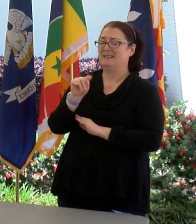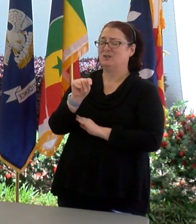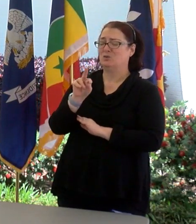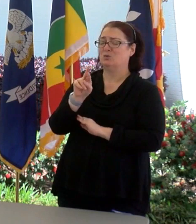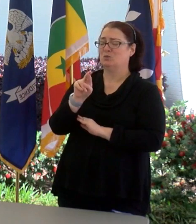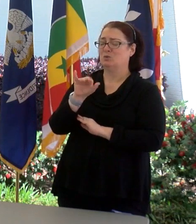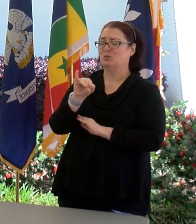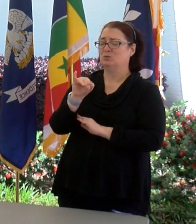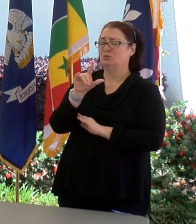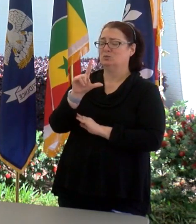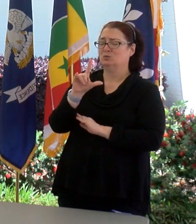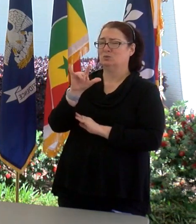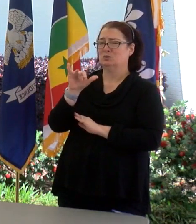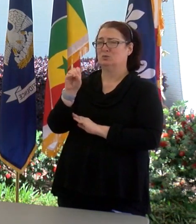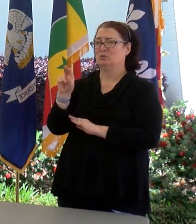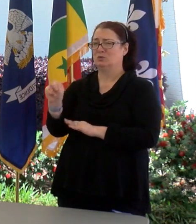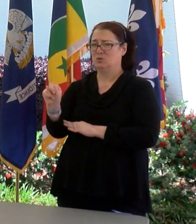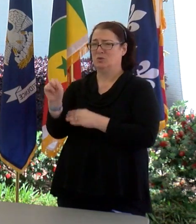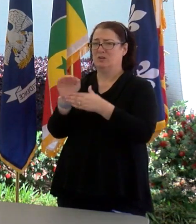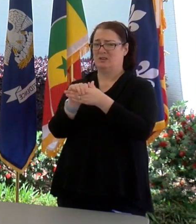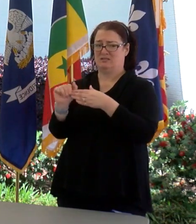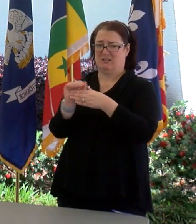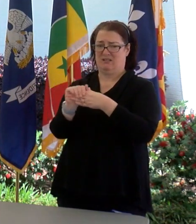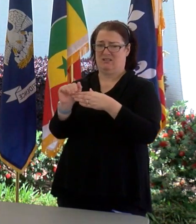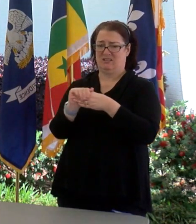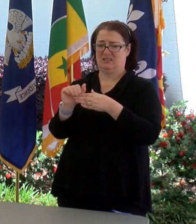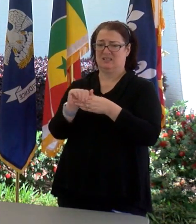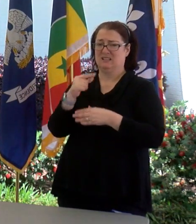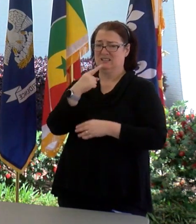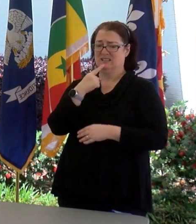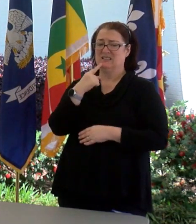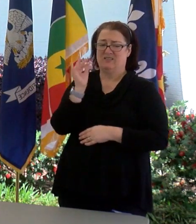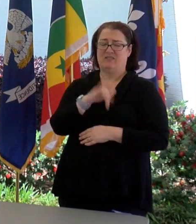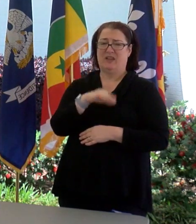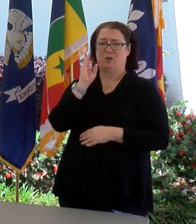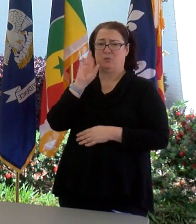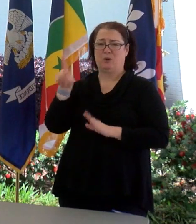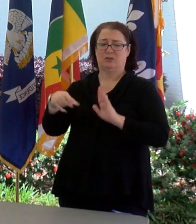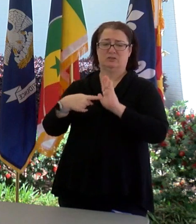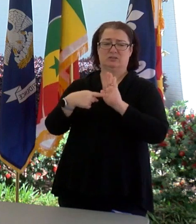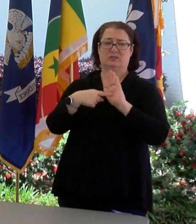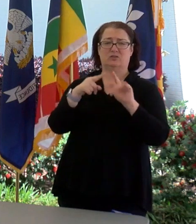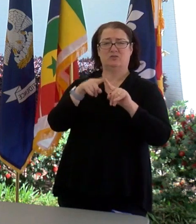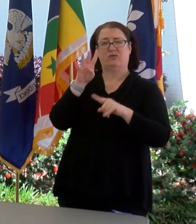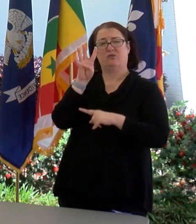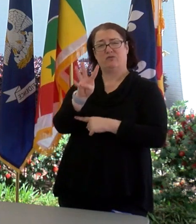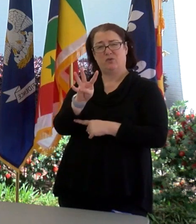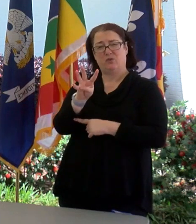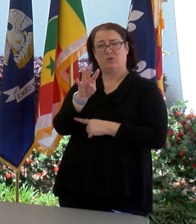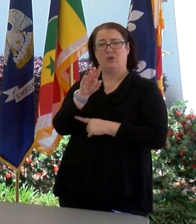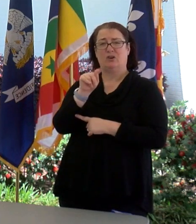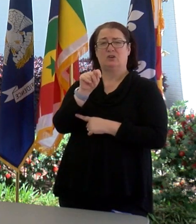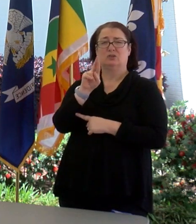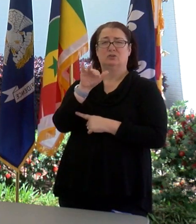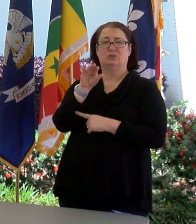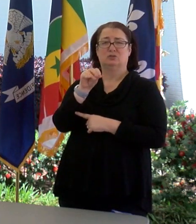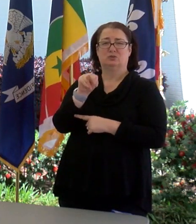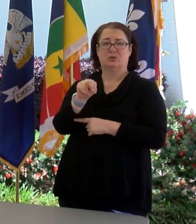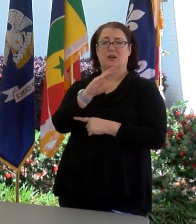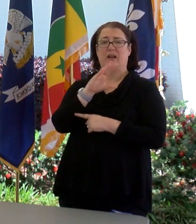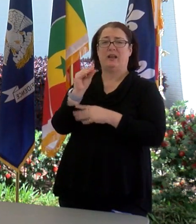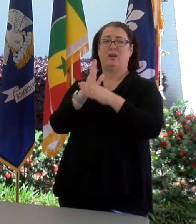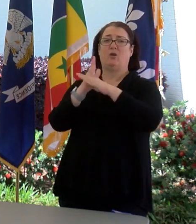This is in line with other estimates suggesting the deficit will rise to $4 trillion in 2020 and over $2 trillion in 2021.